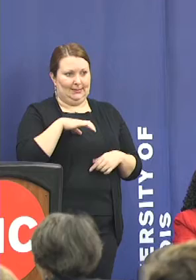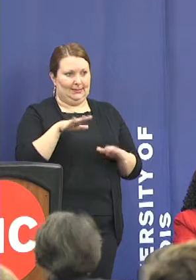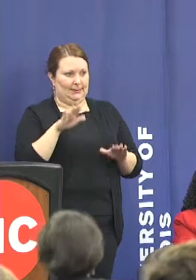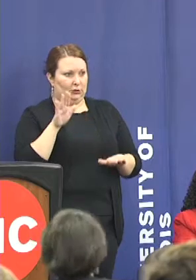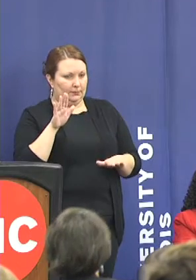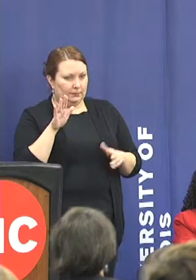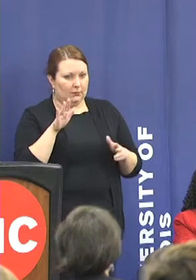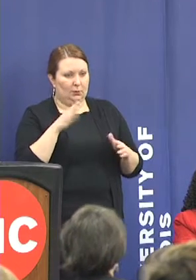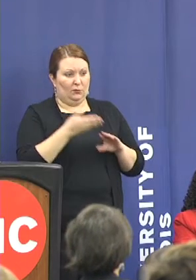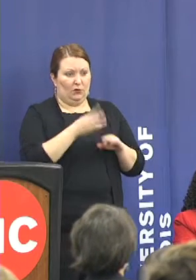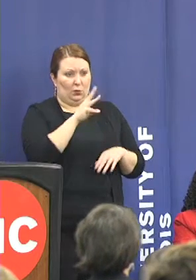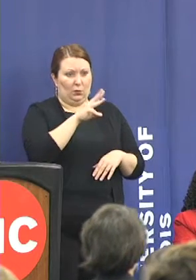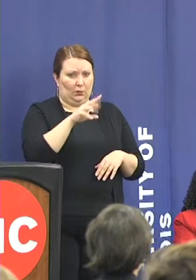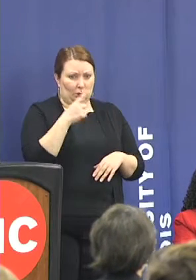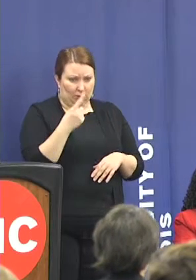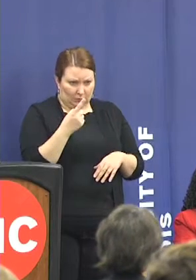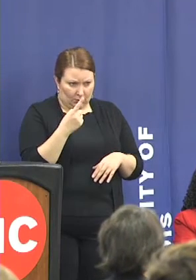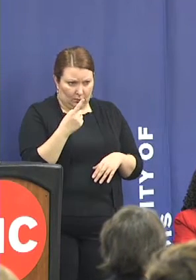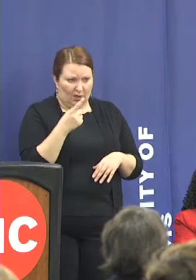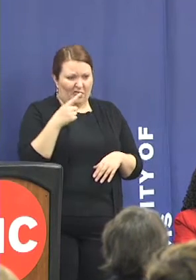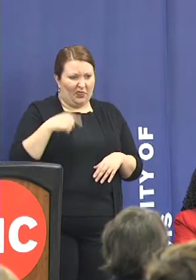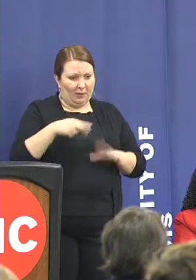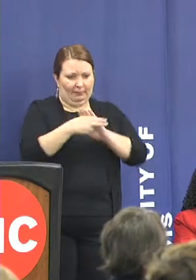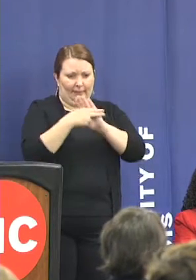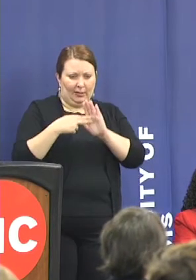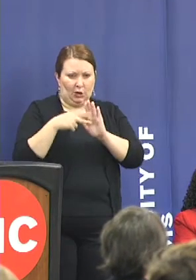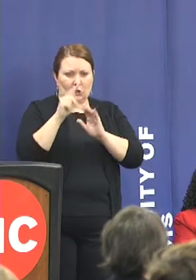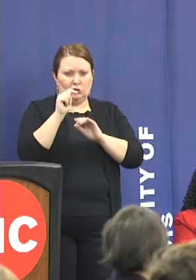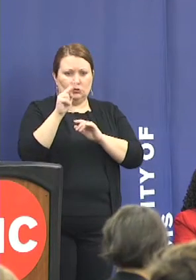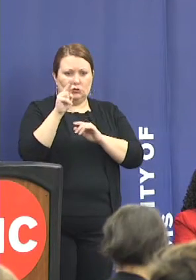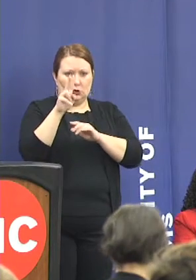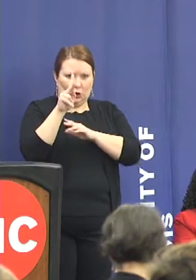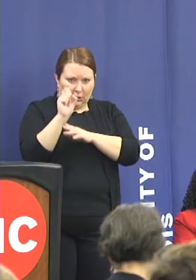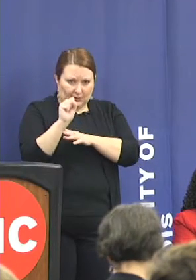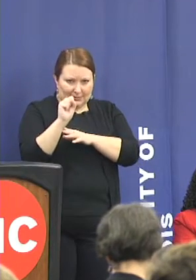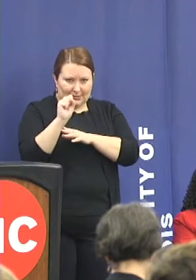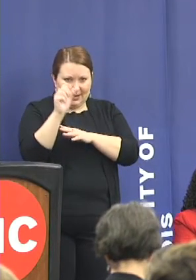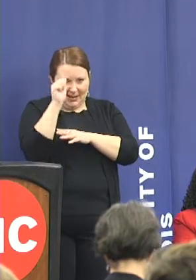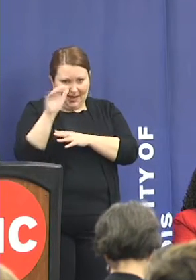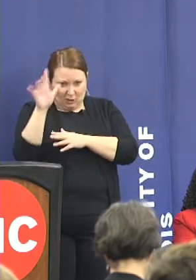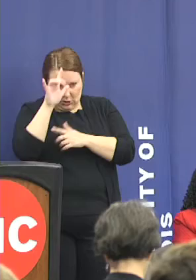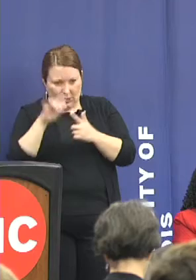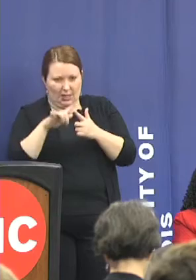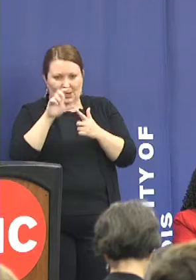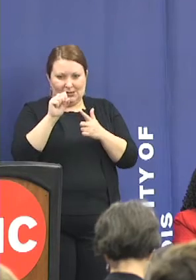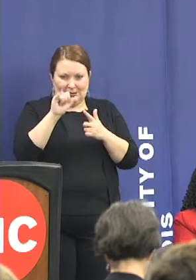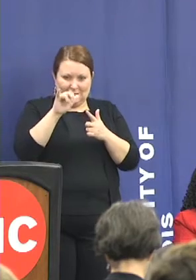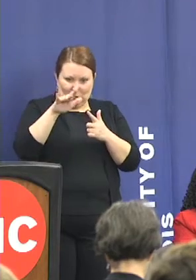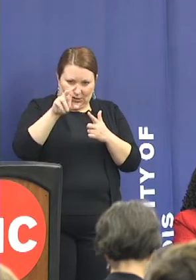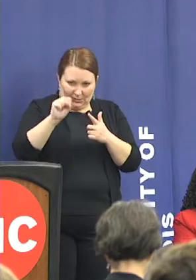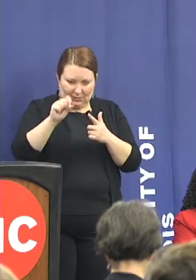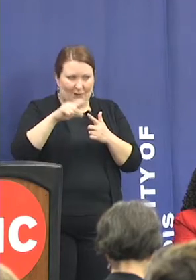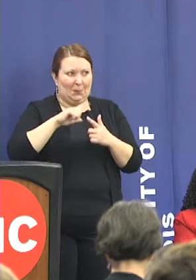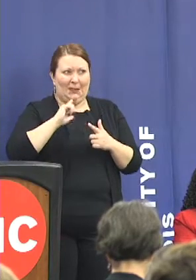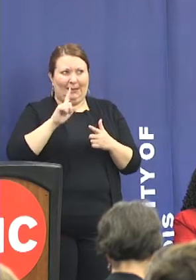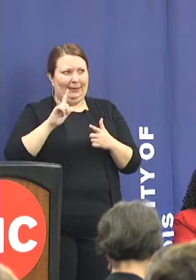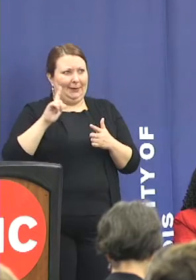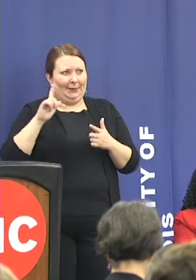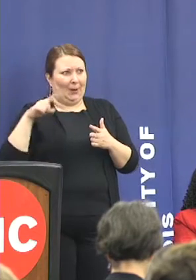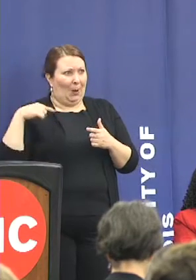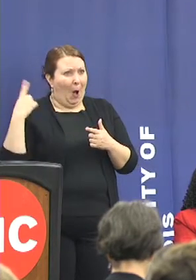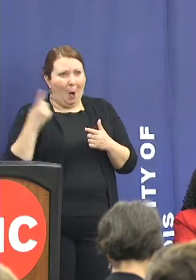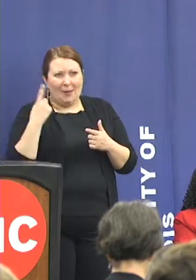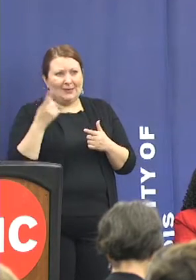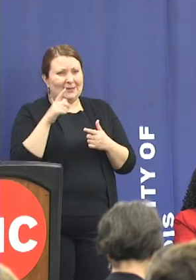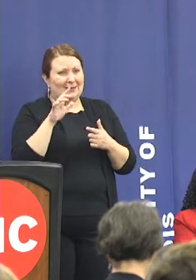So before World War I, they were classified as Turks in Asia, then Syrians, but all along during that early period, they